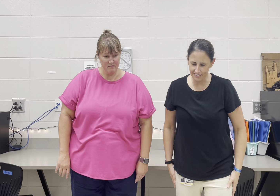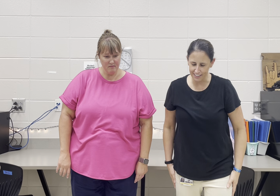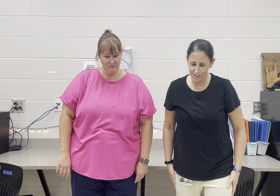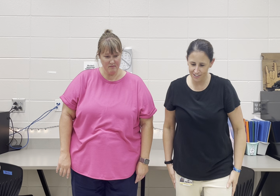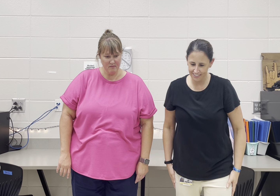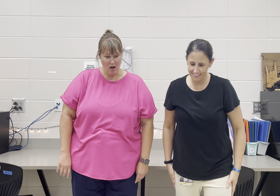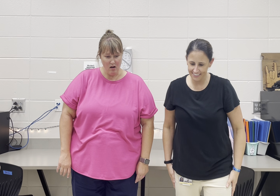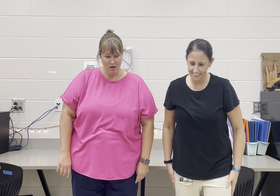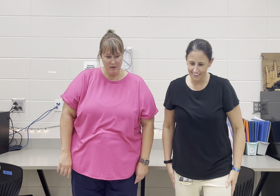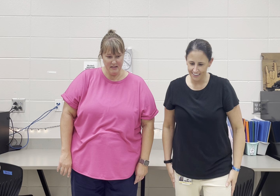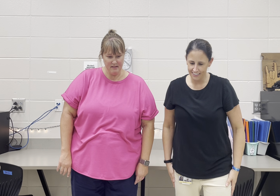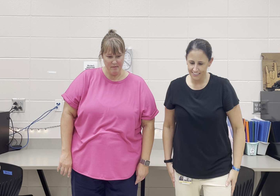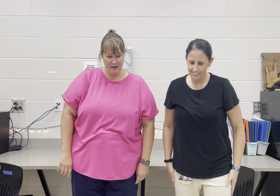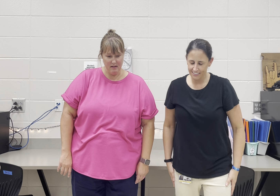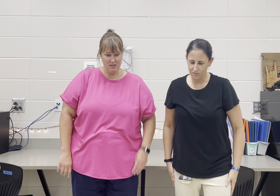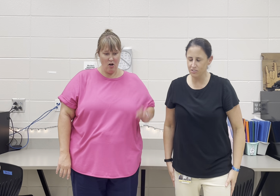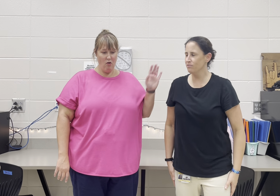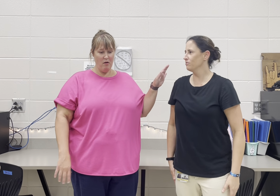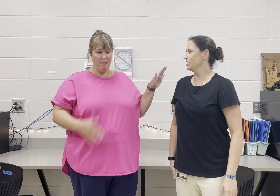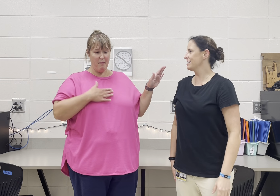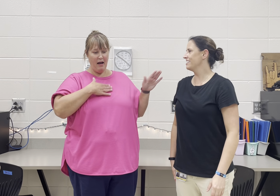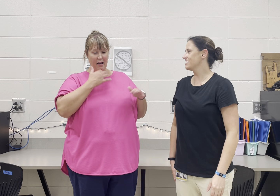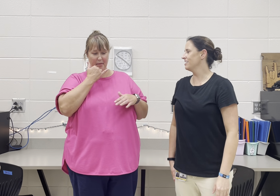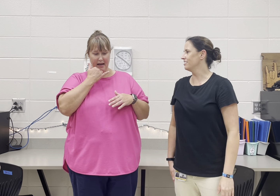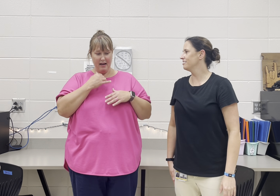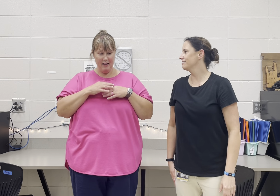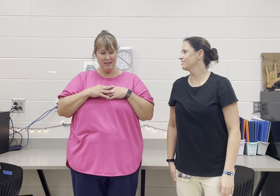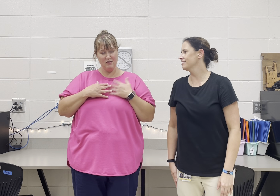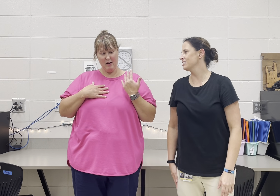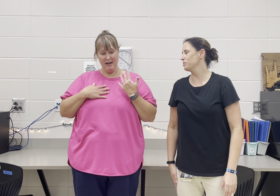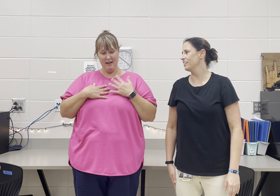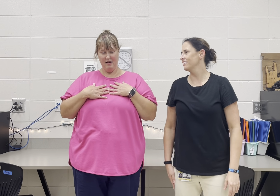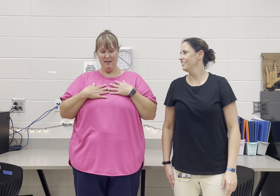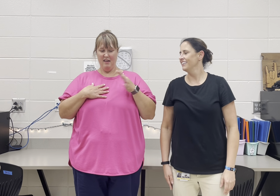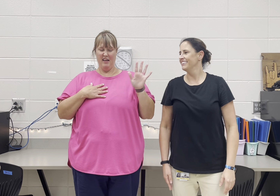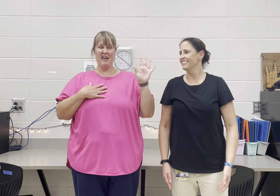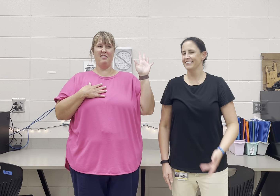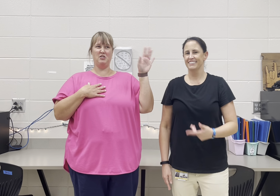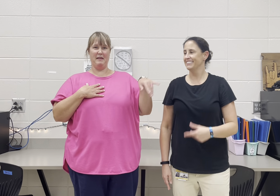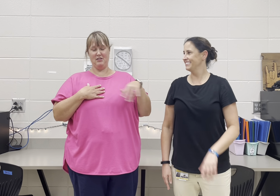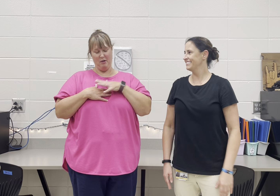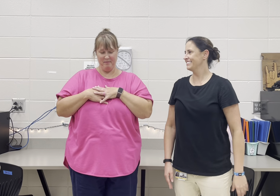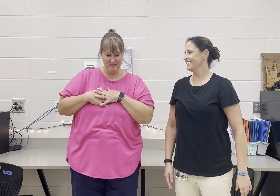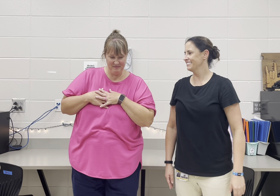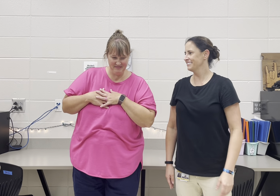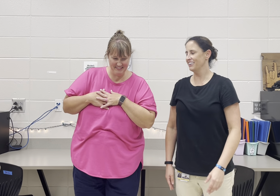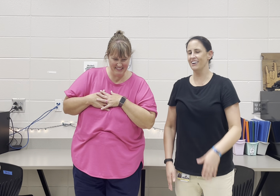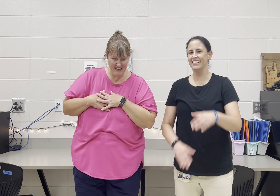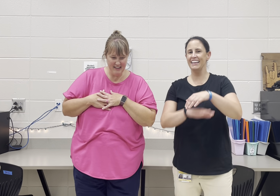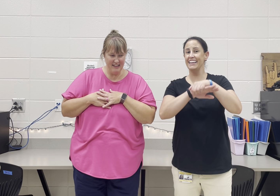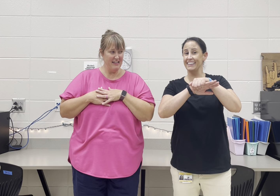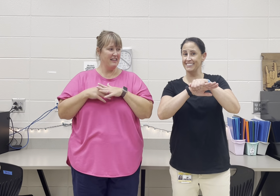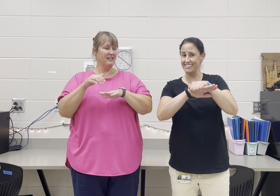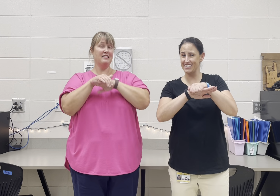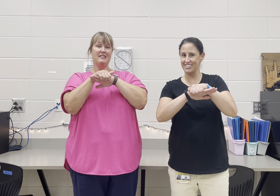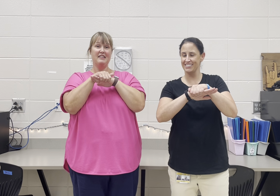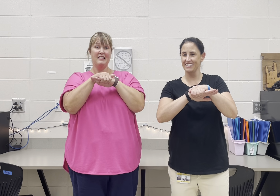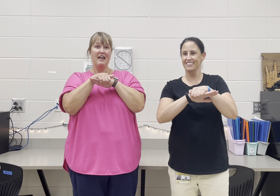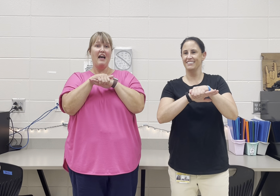English. We did skip English. Well, it's my ASL. bad. That's That's right. why. English. All right, English. And